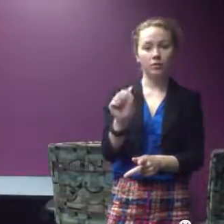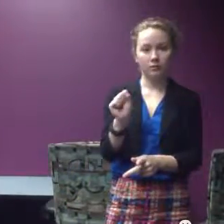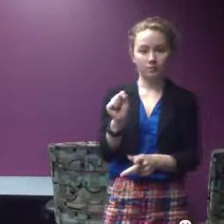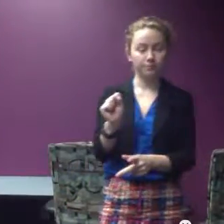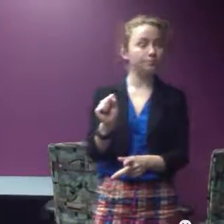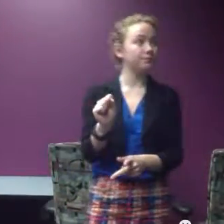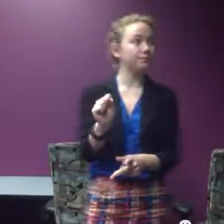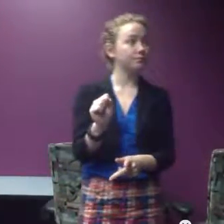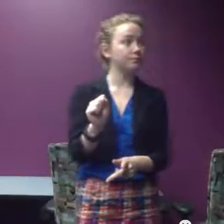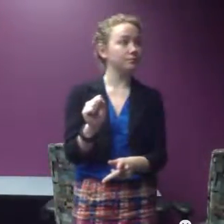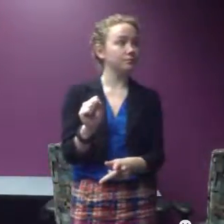That's the formula.